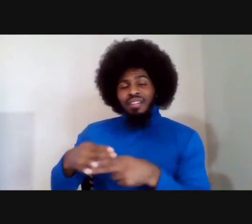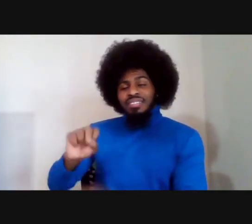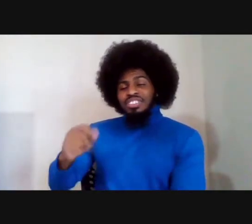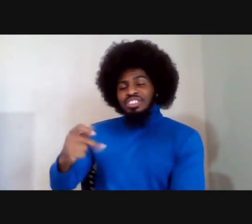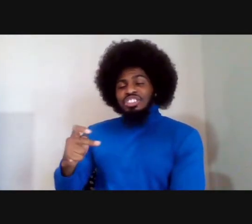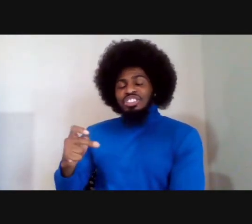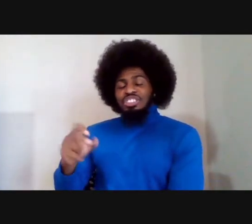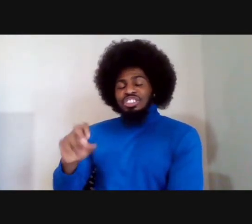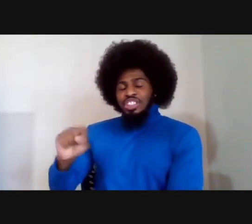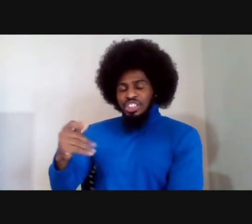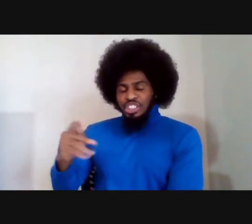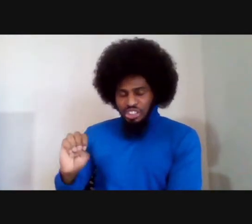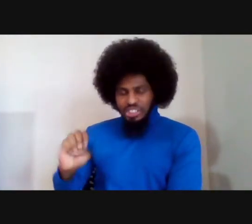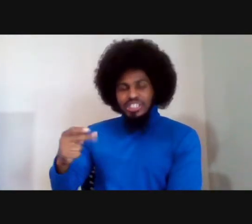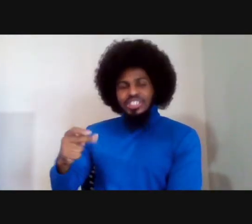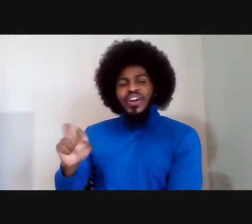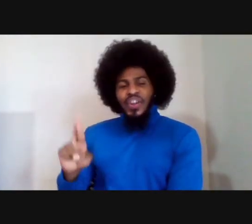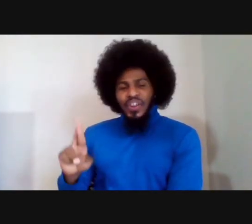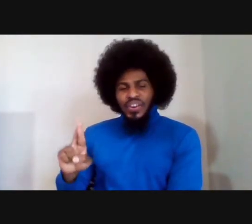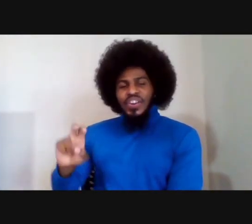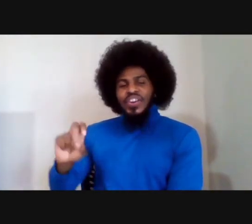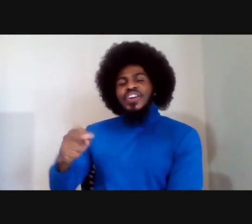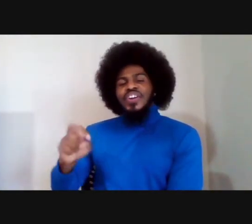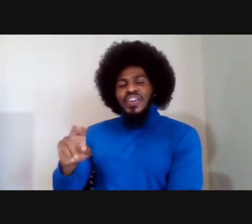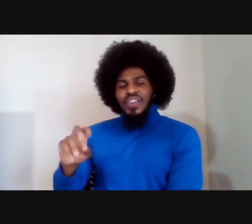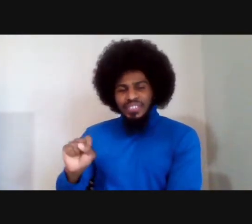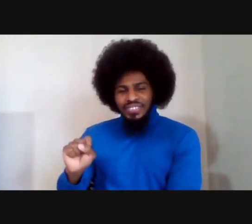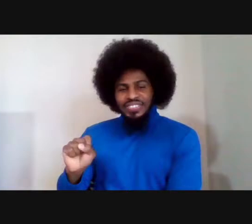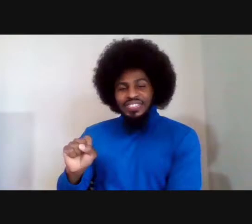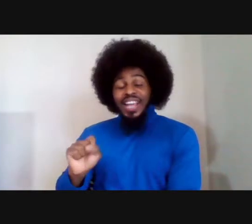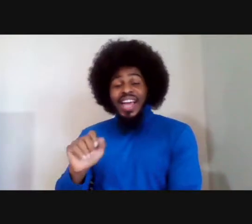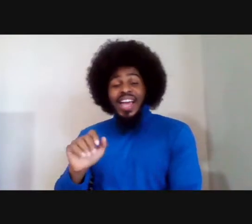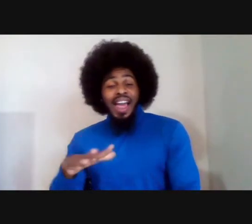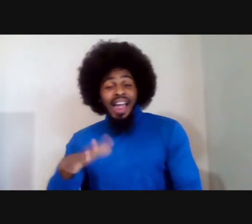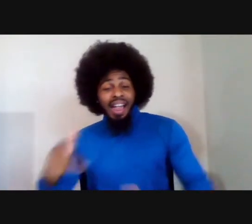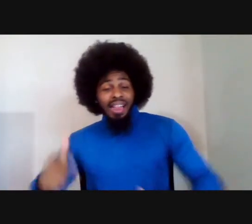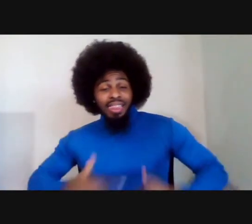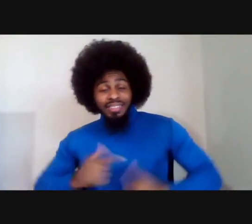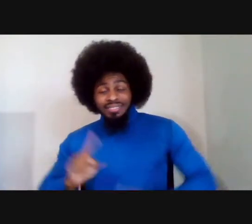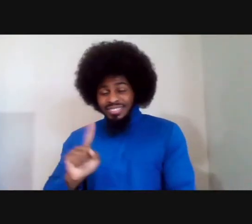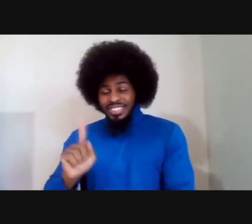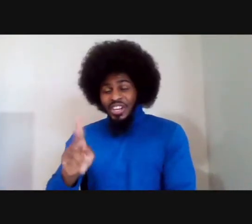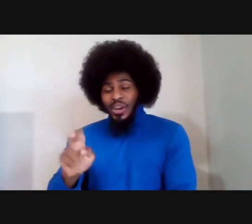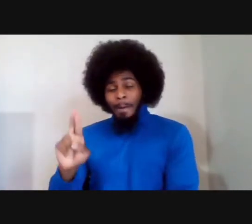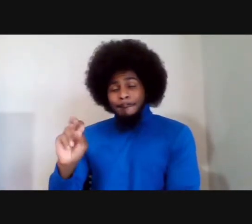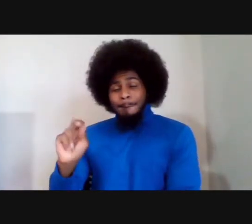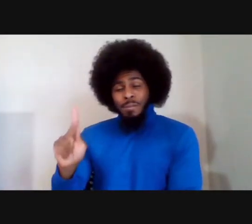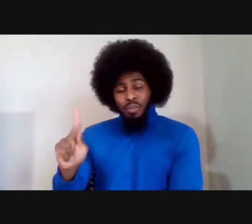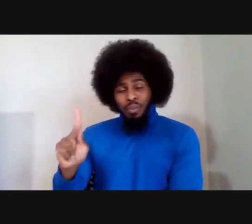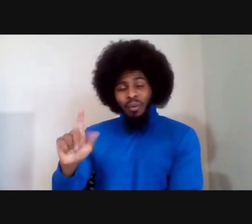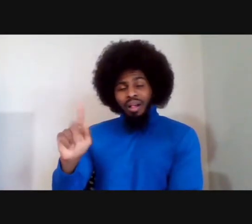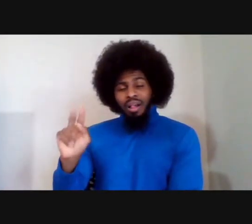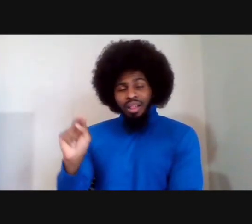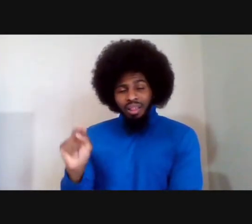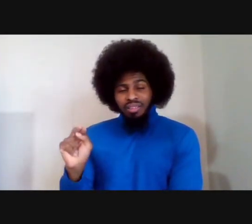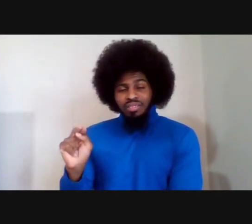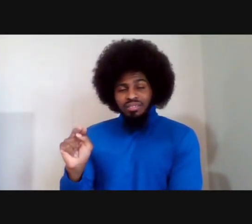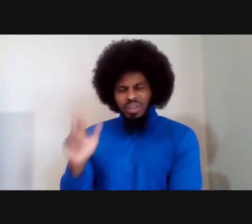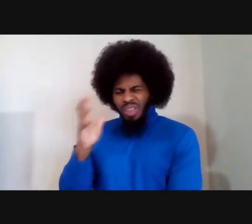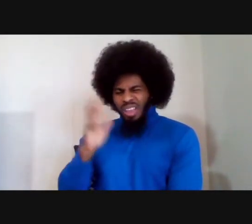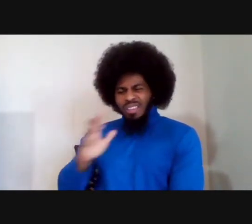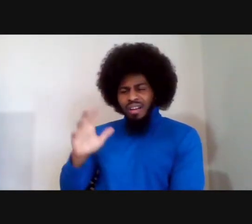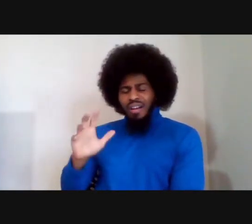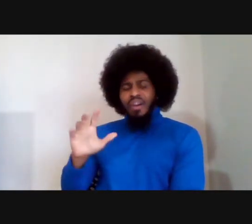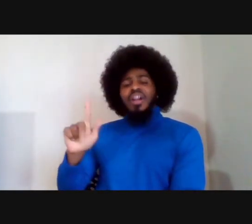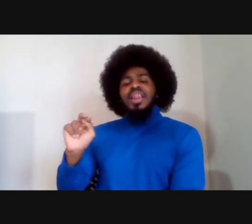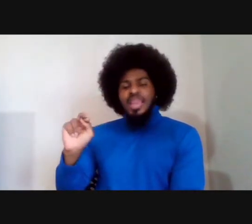am in Crown Heights in Brooklyn, New York, the stolen land of the Munsee Lenape people. The Munsee